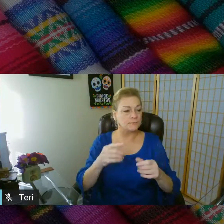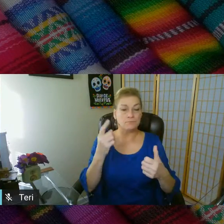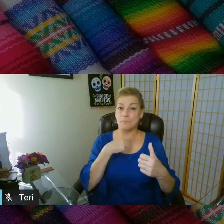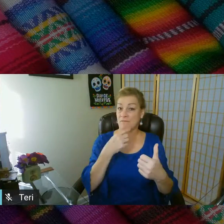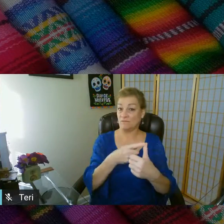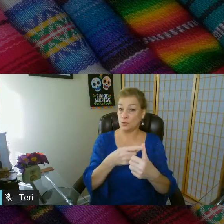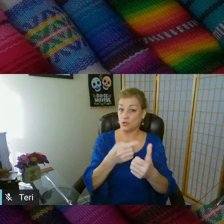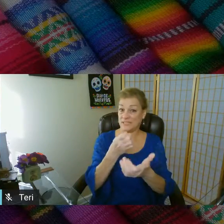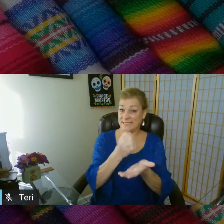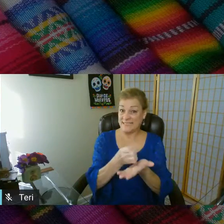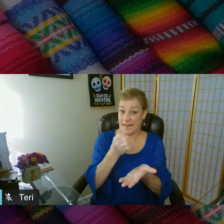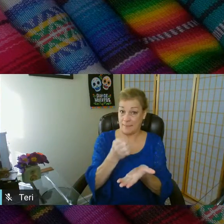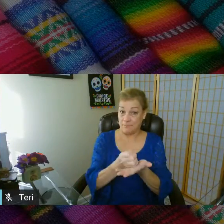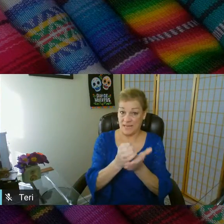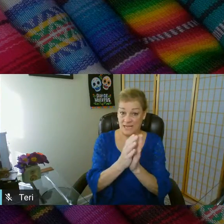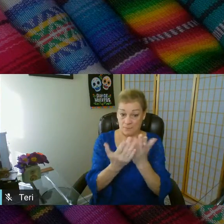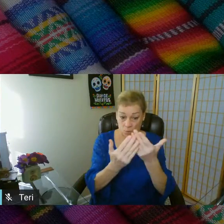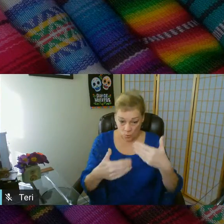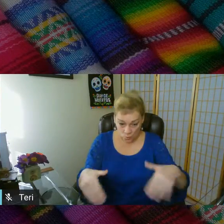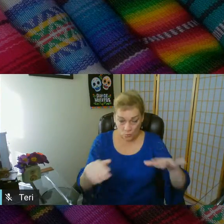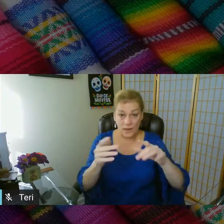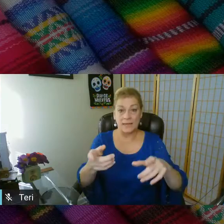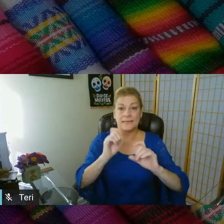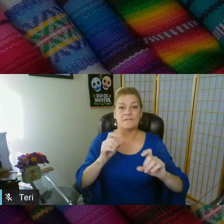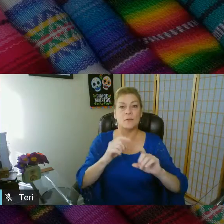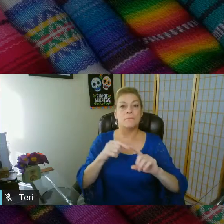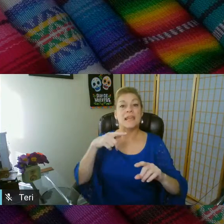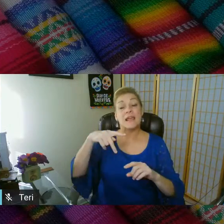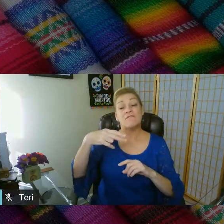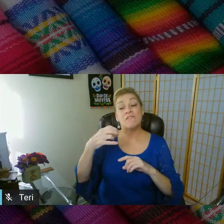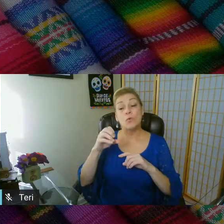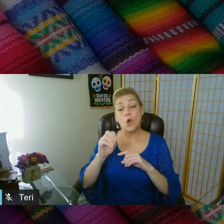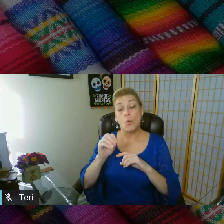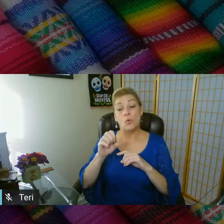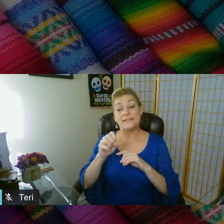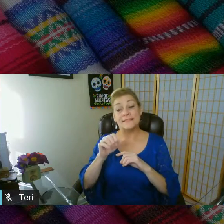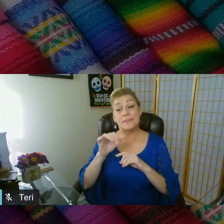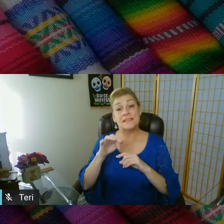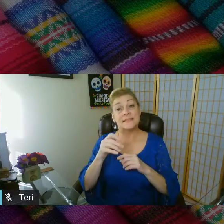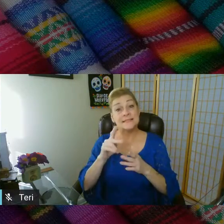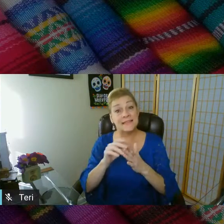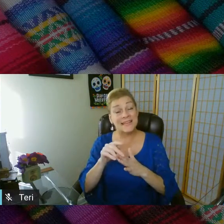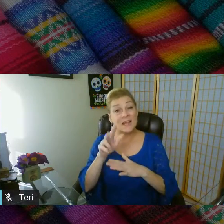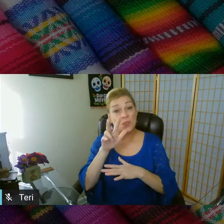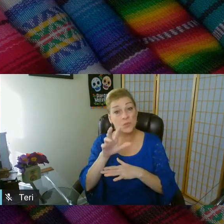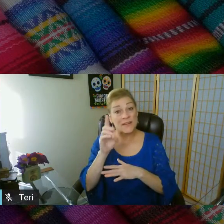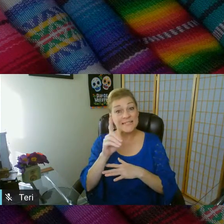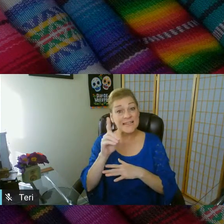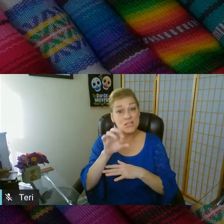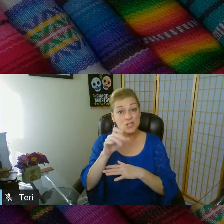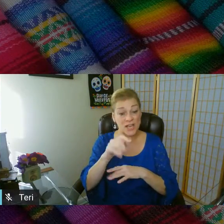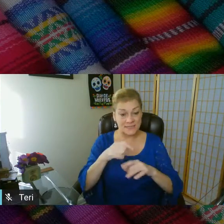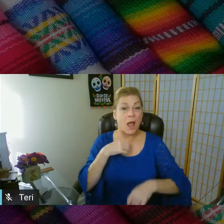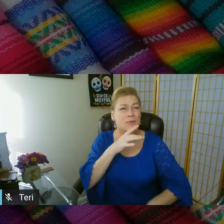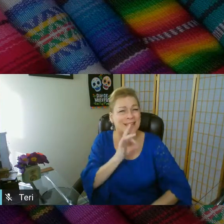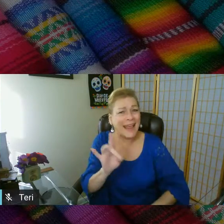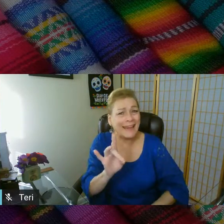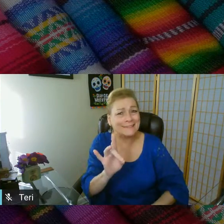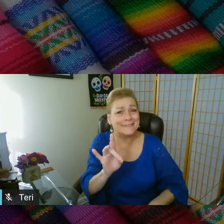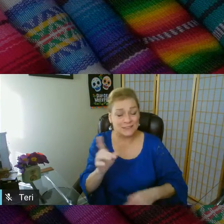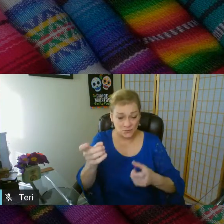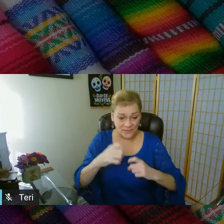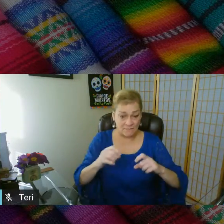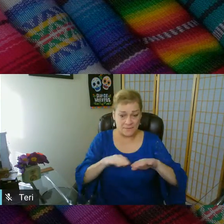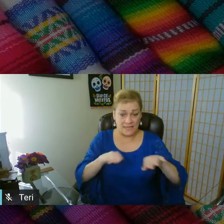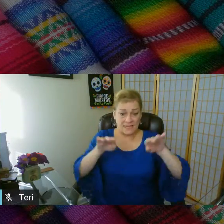me like a photosynthesis kit and a 3D chess set when I was 8. So that is a piece from that. And